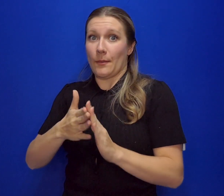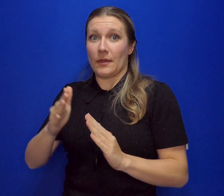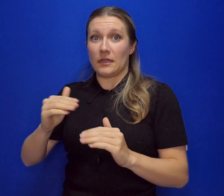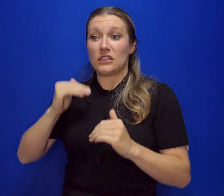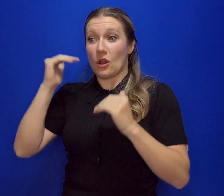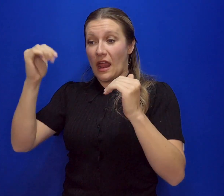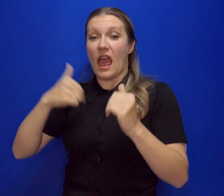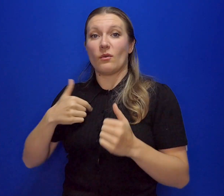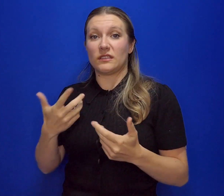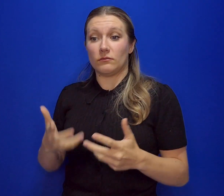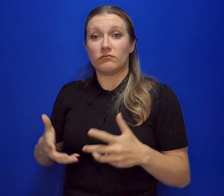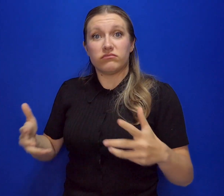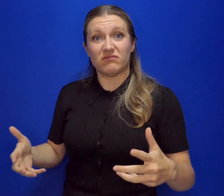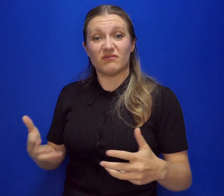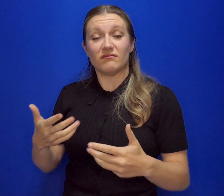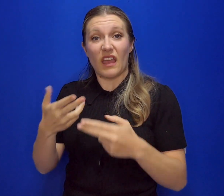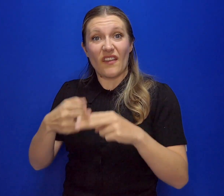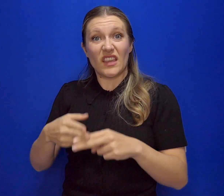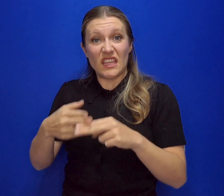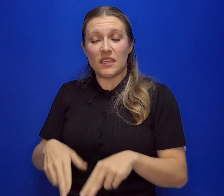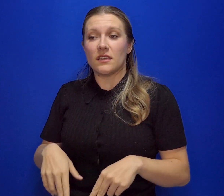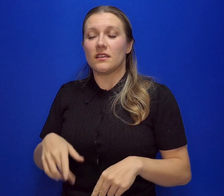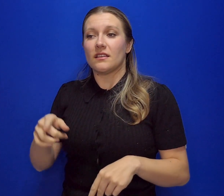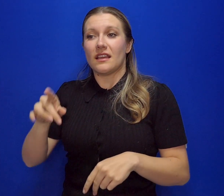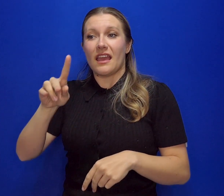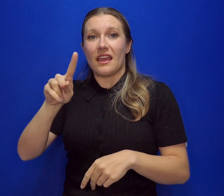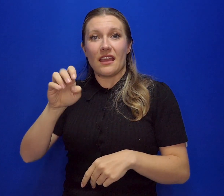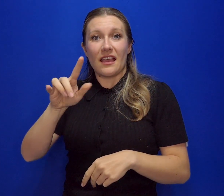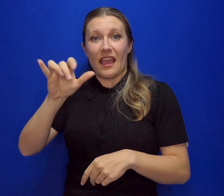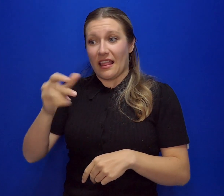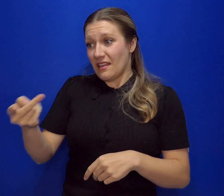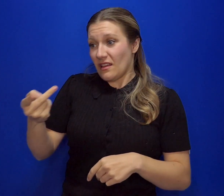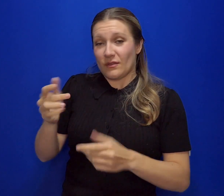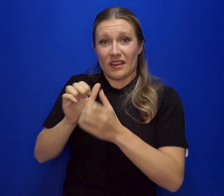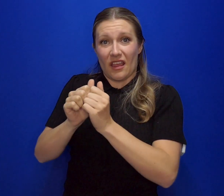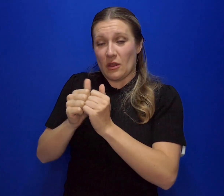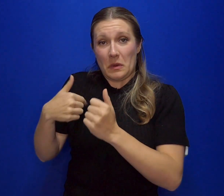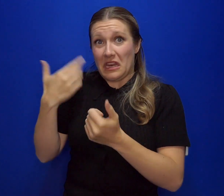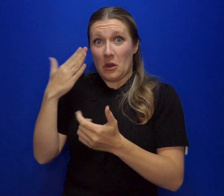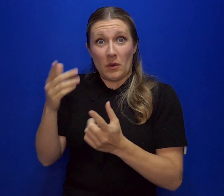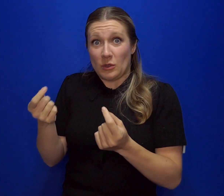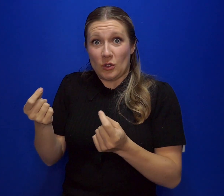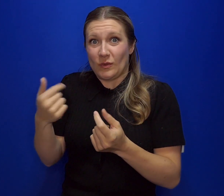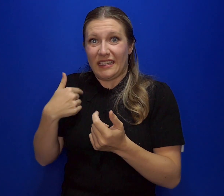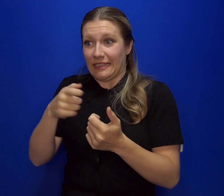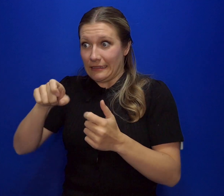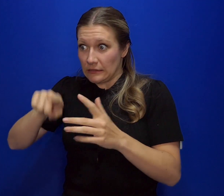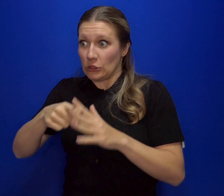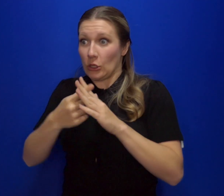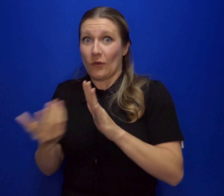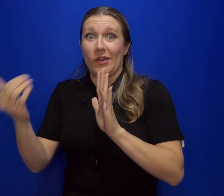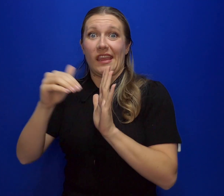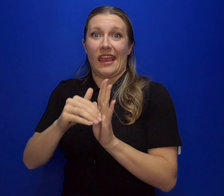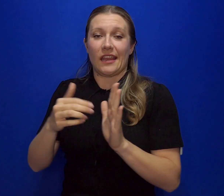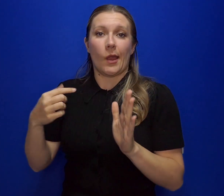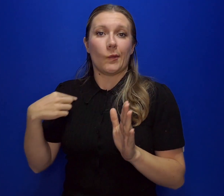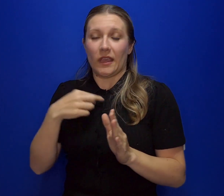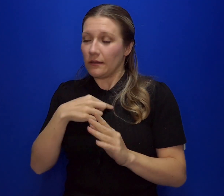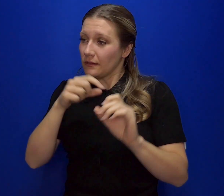heavy. Like I was just like, Mike, Kelly and I were together, and like, we didn't know what we were doing. We started over again. And, we were able to take care